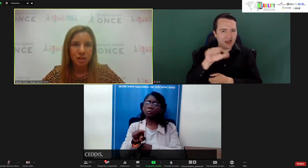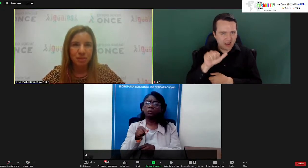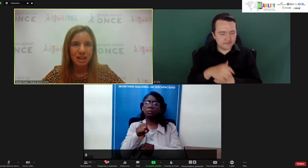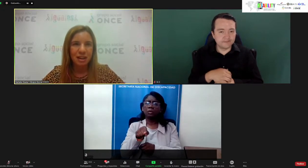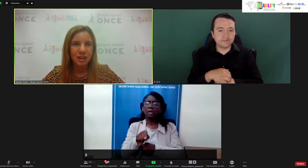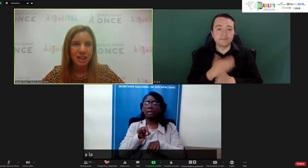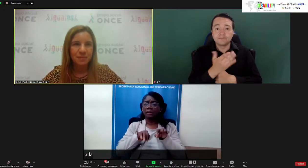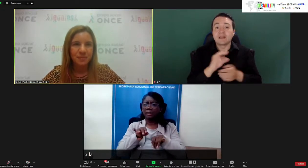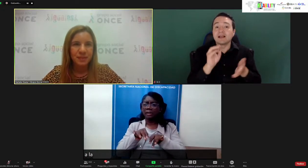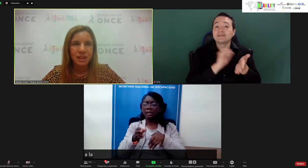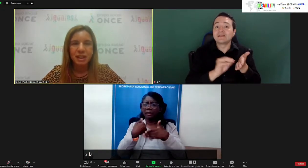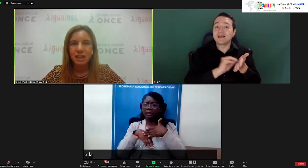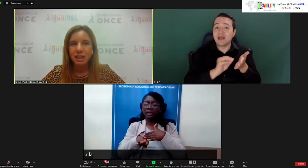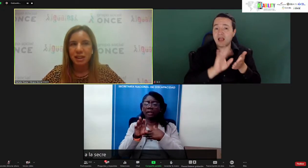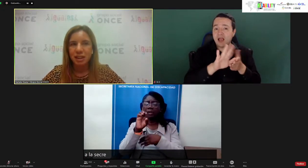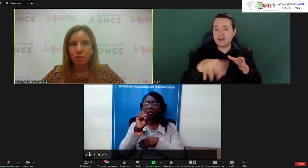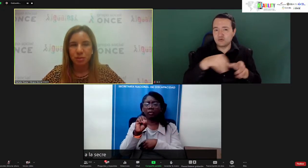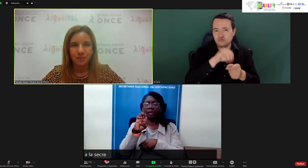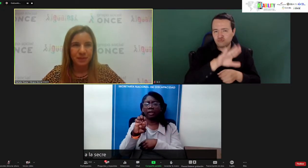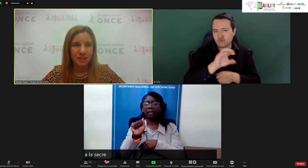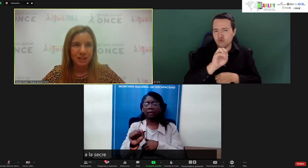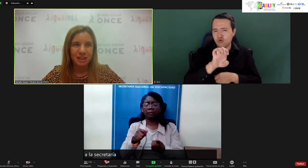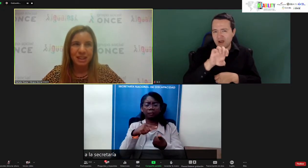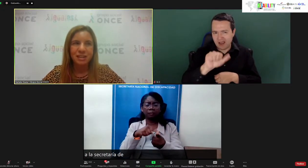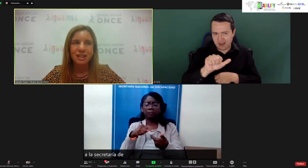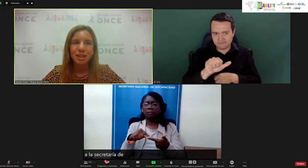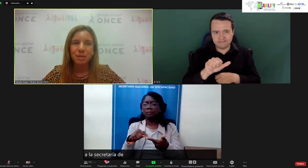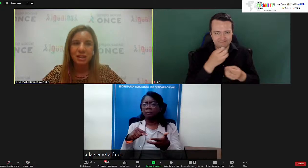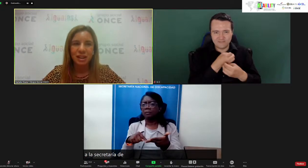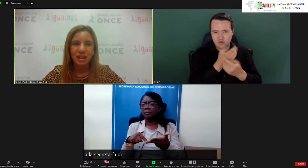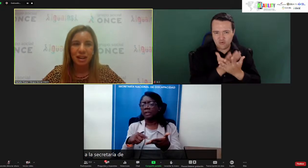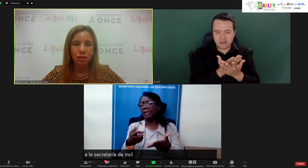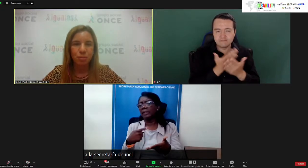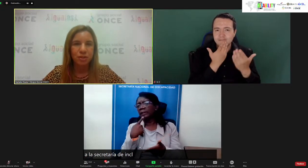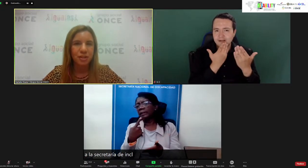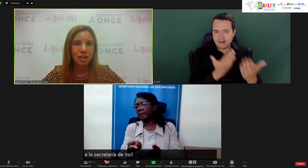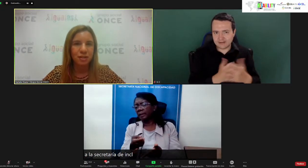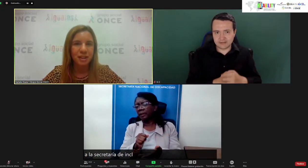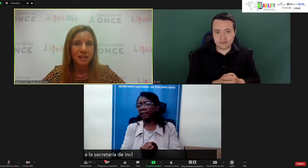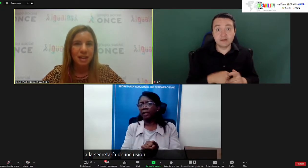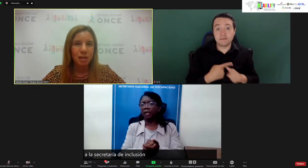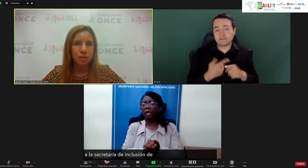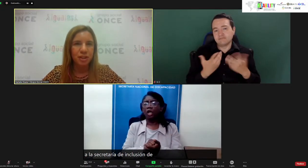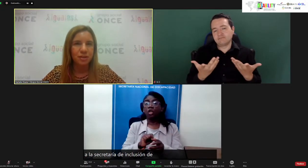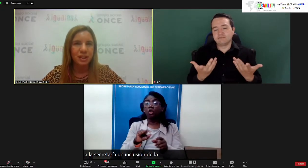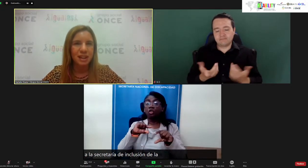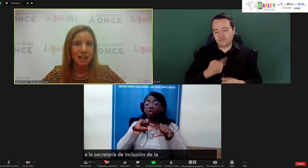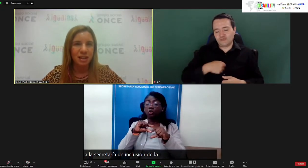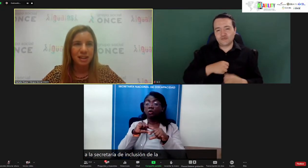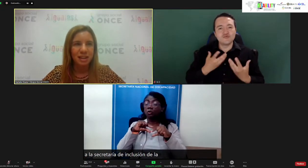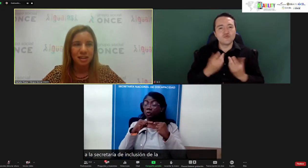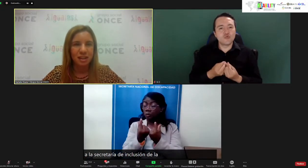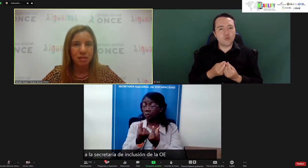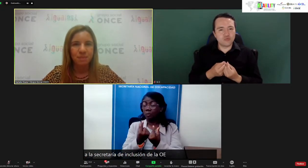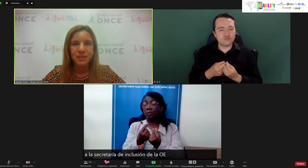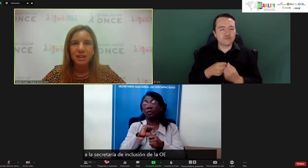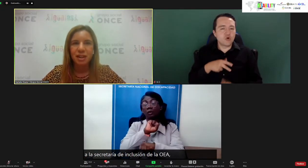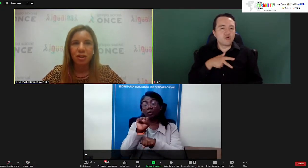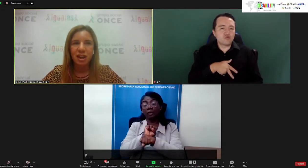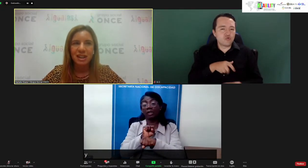persons with disability from the oas the secretary of inclusion of the obs and also the social